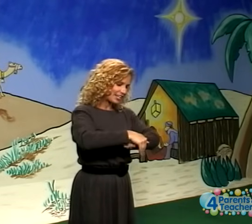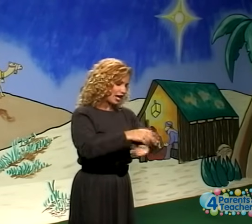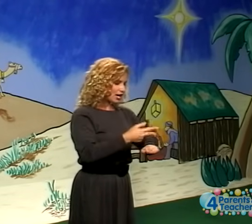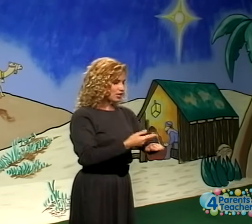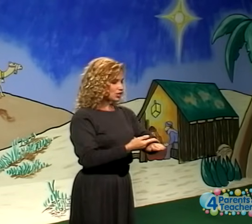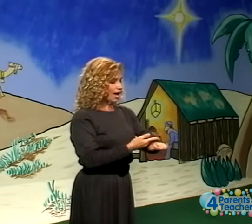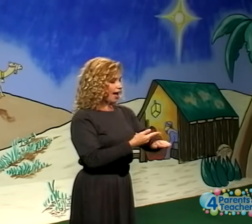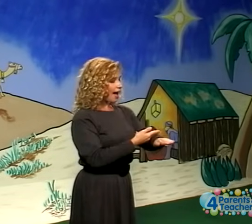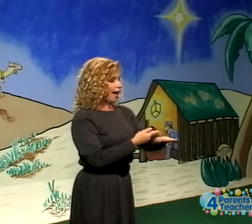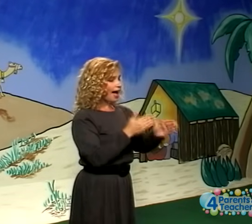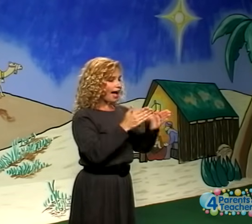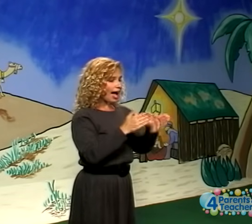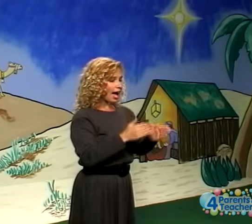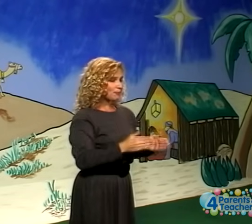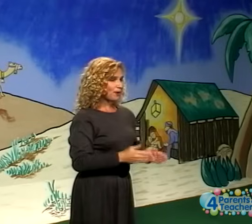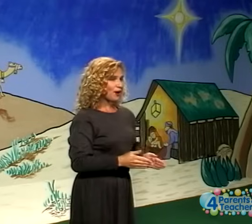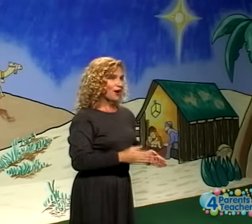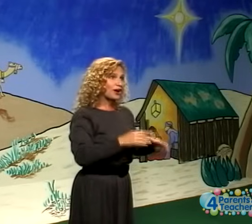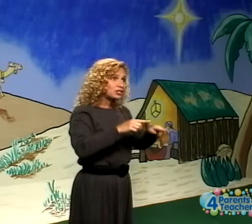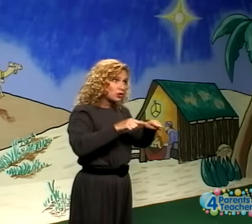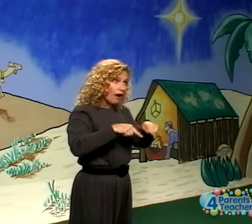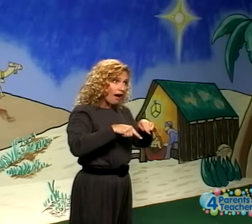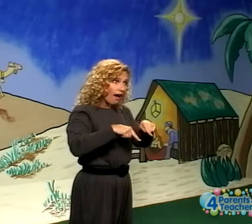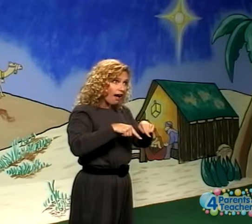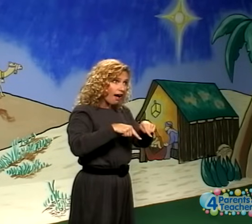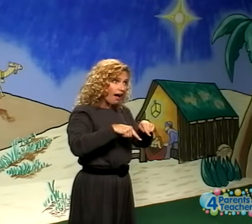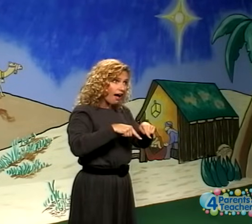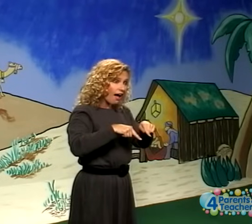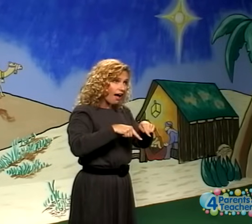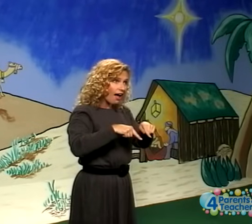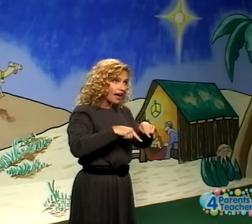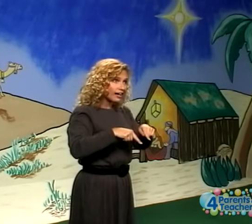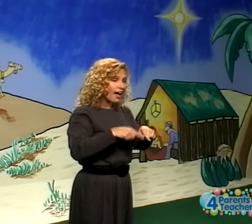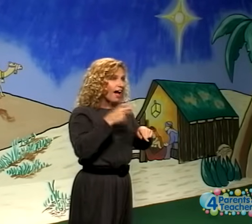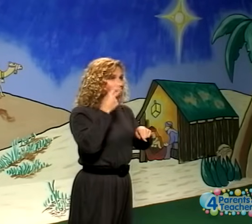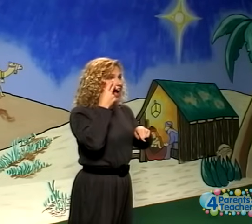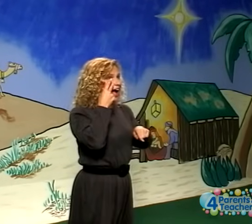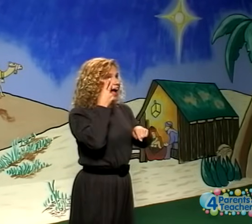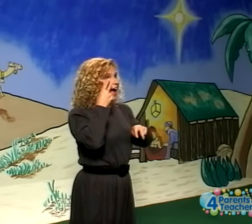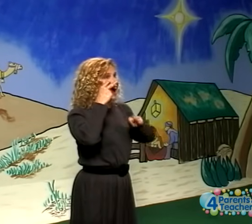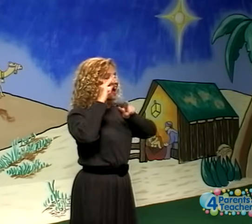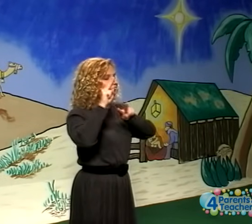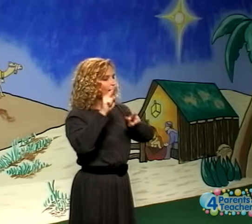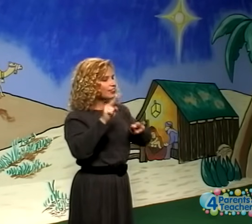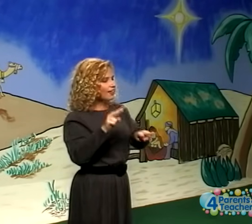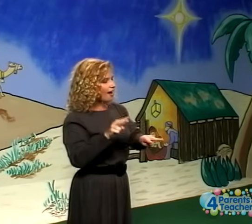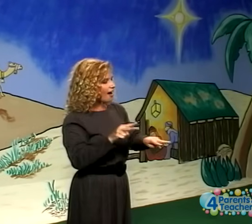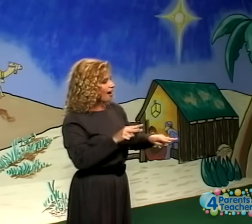Shepherds quake at the